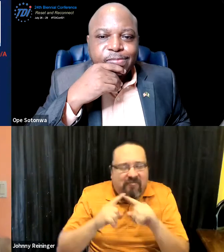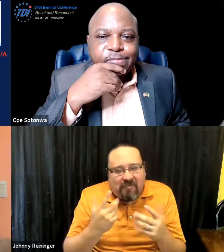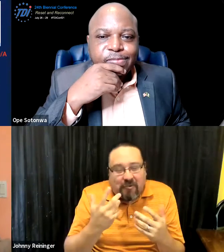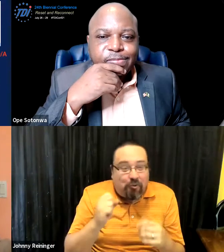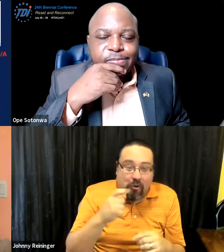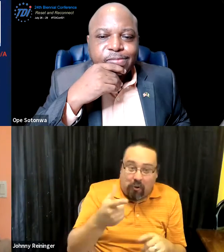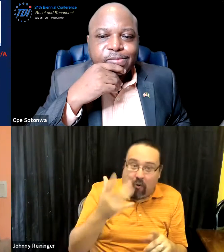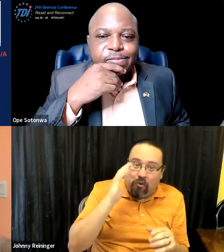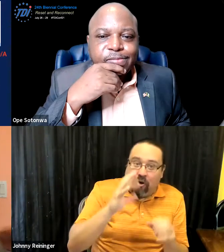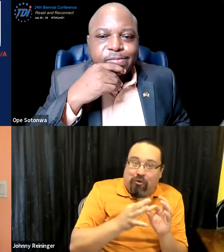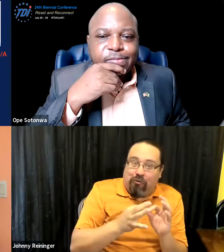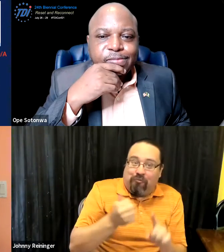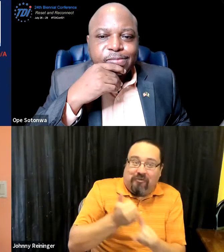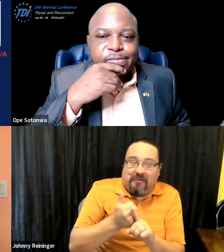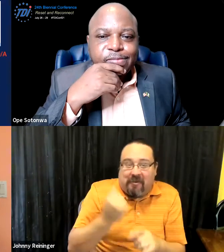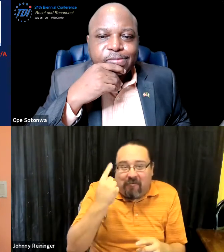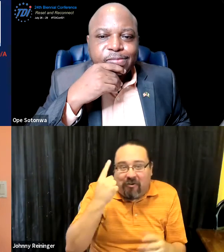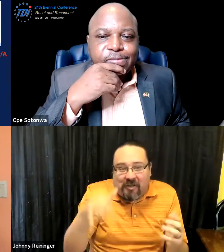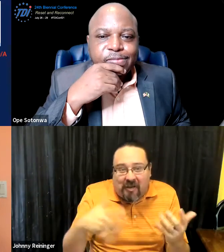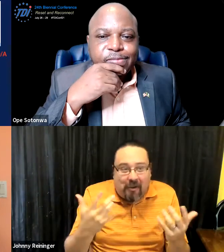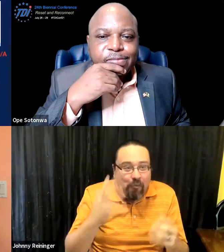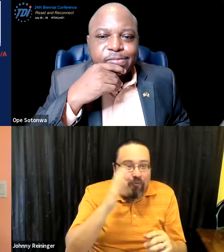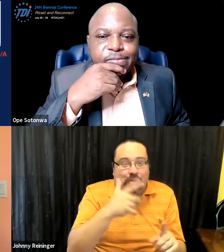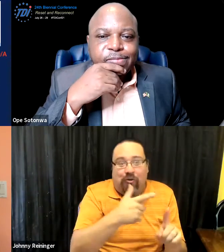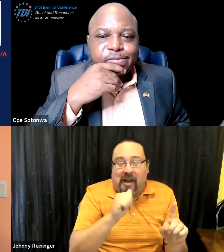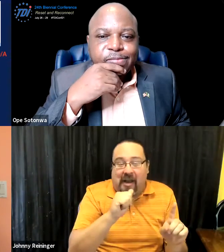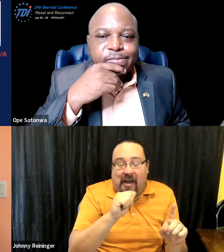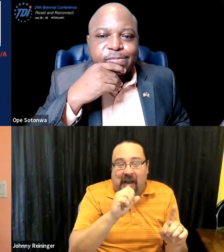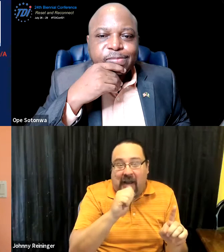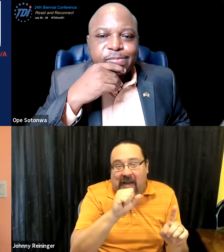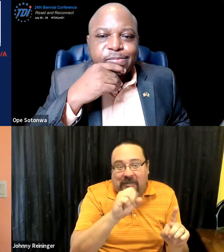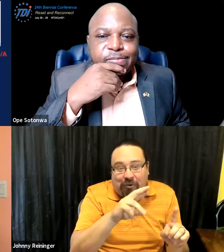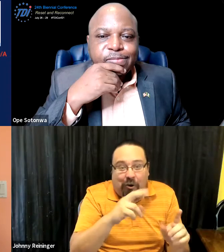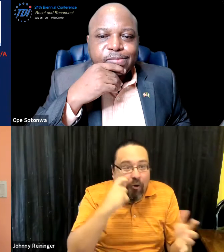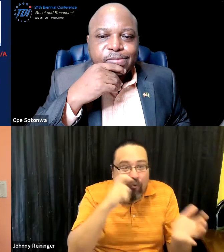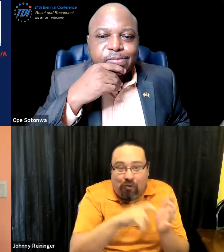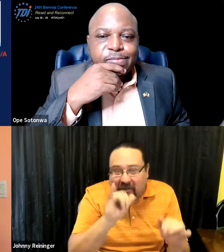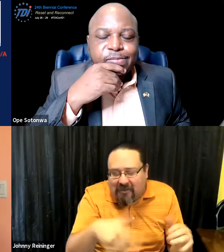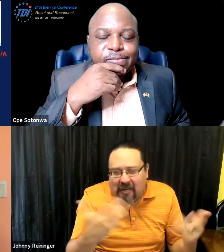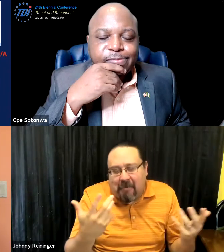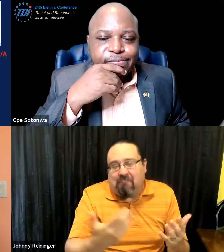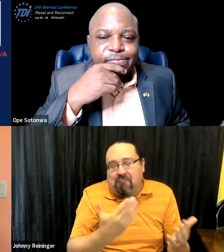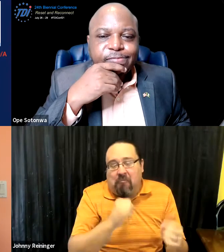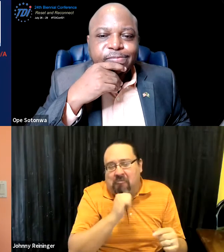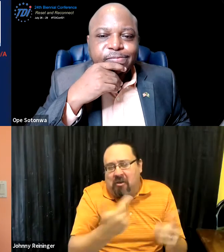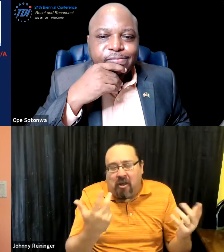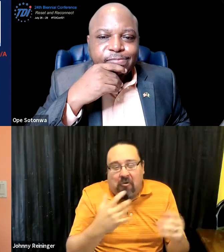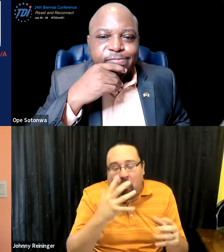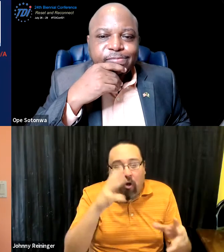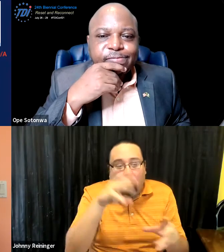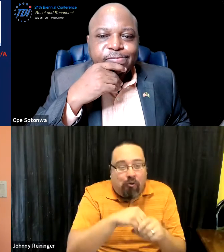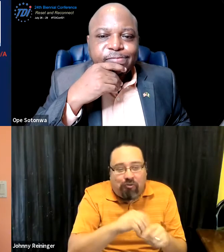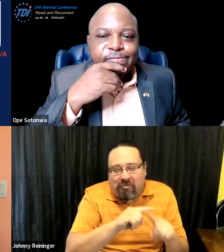that, but anyways. So would interpreters themselves be able to catch that? Would